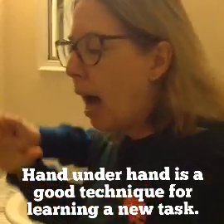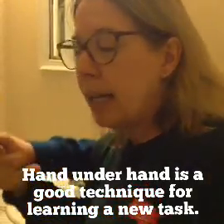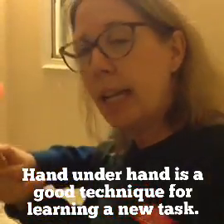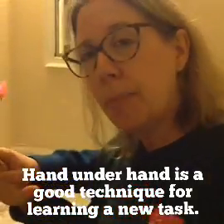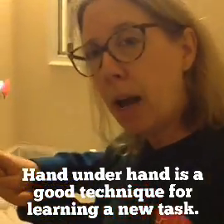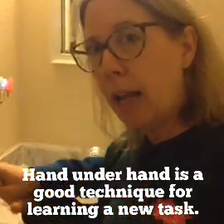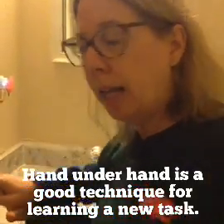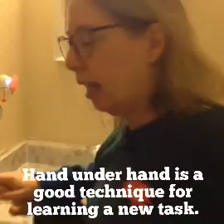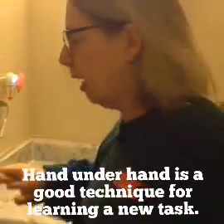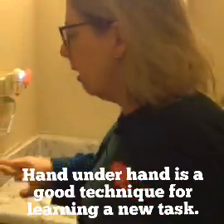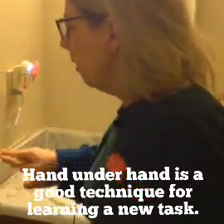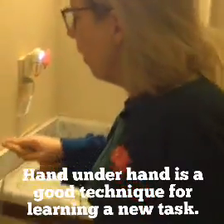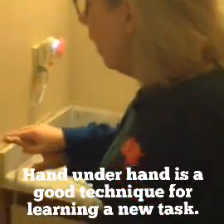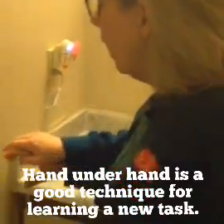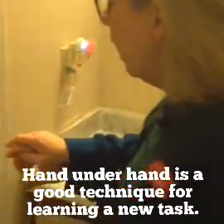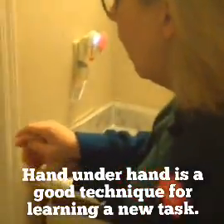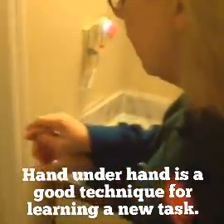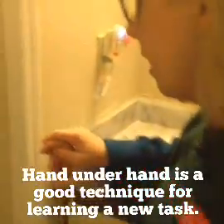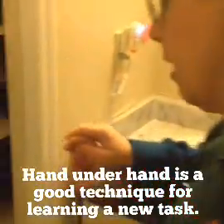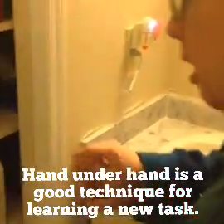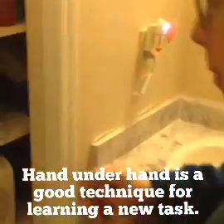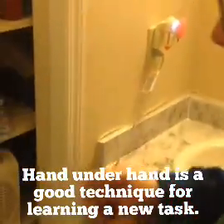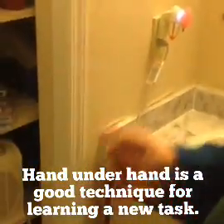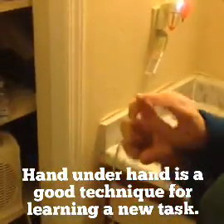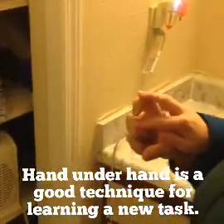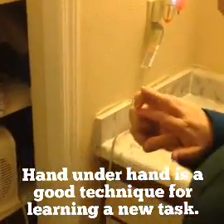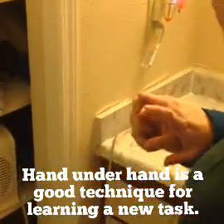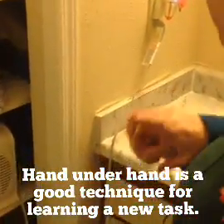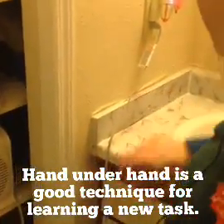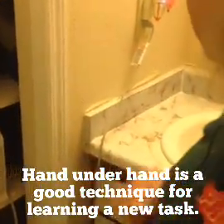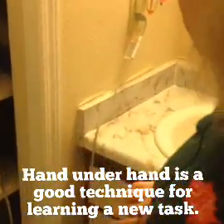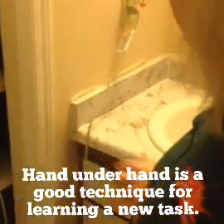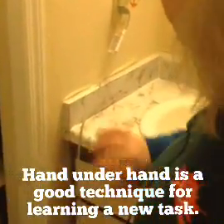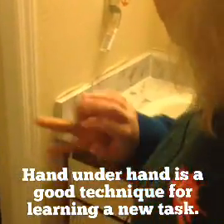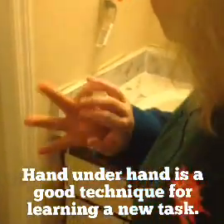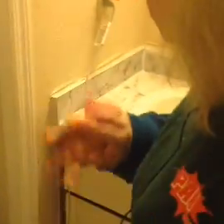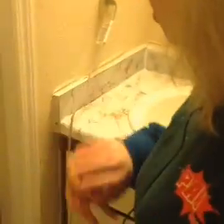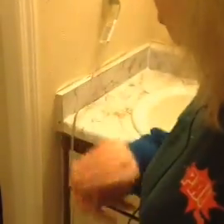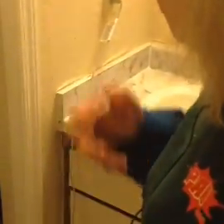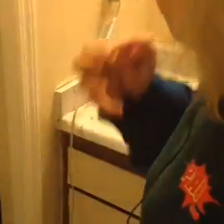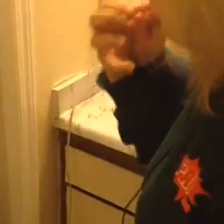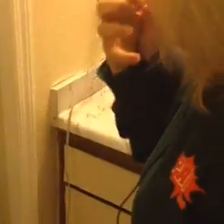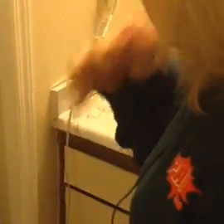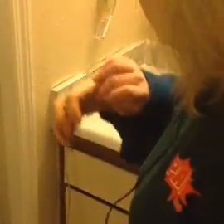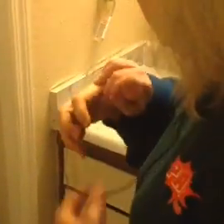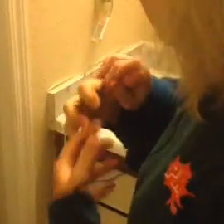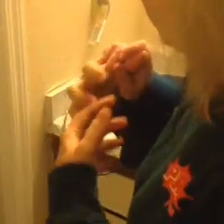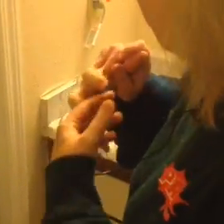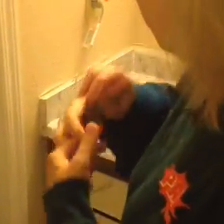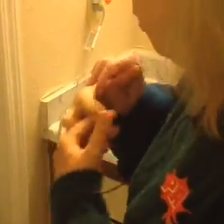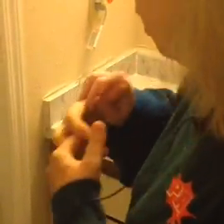take my hand and I tell him, I say, Max, we're going to turn off the heating